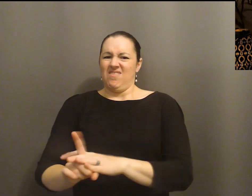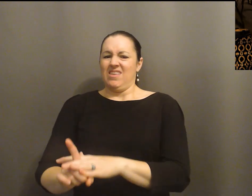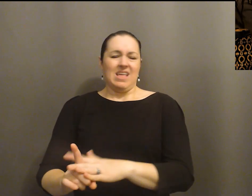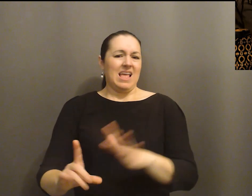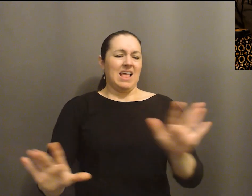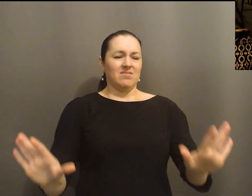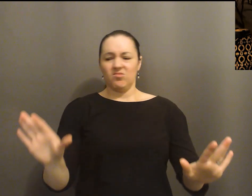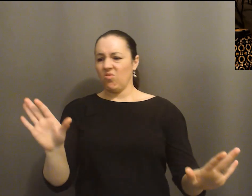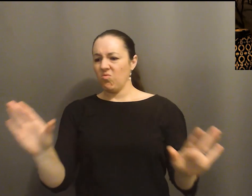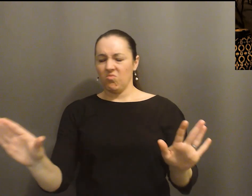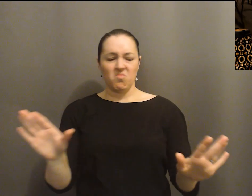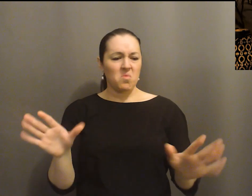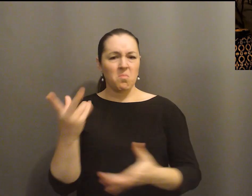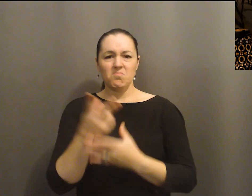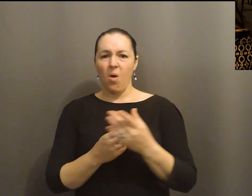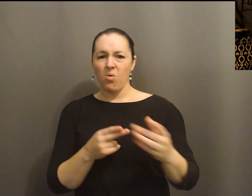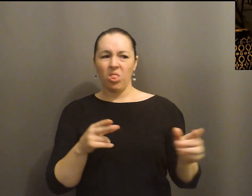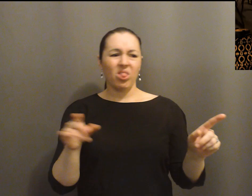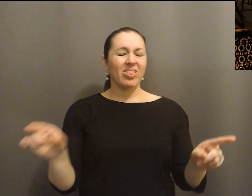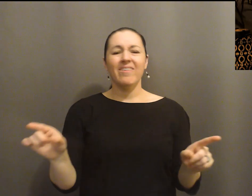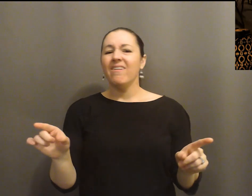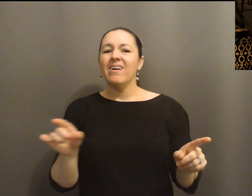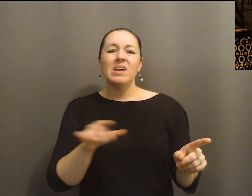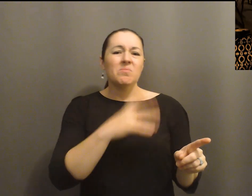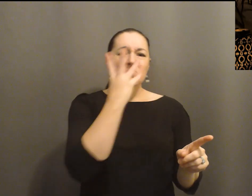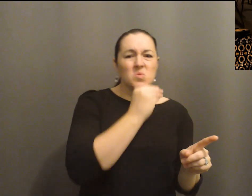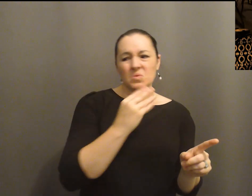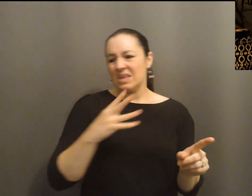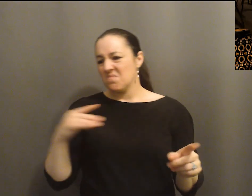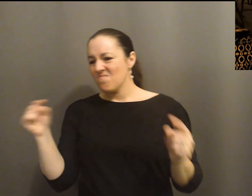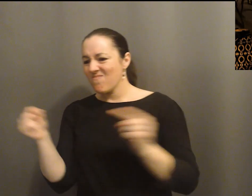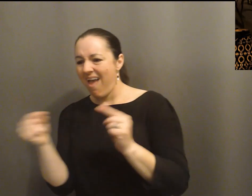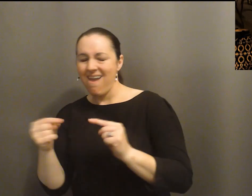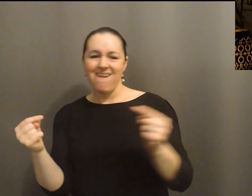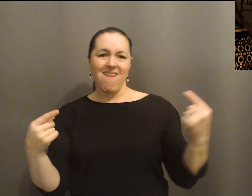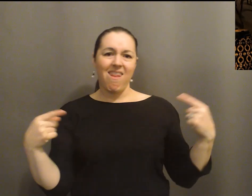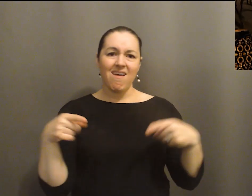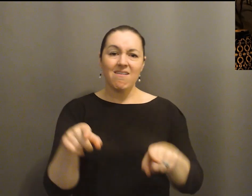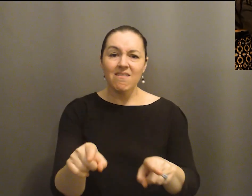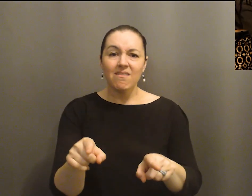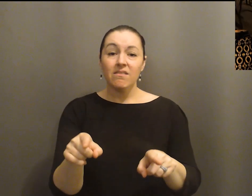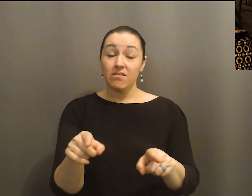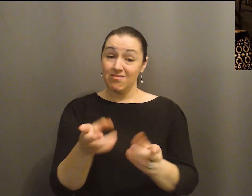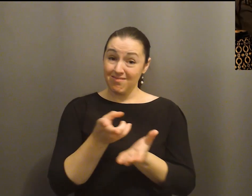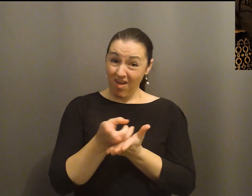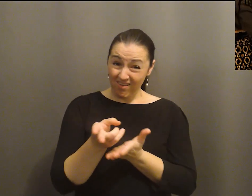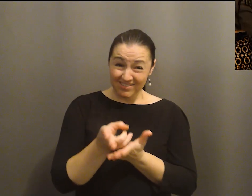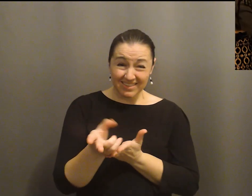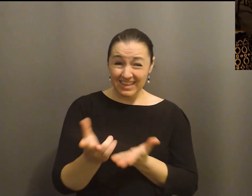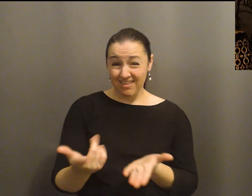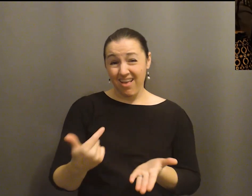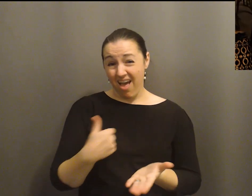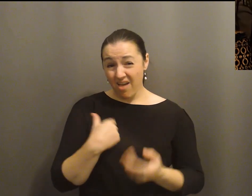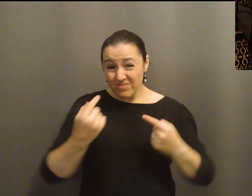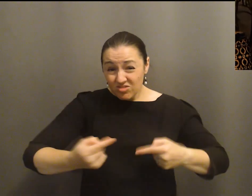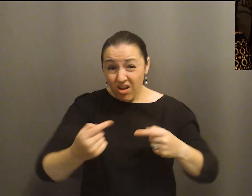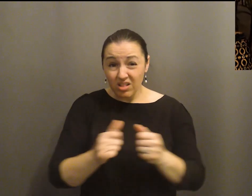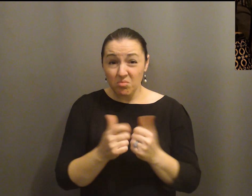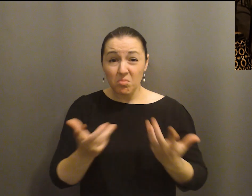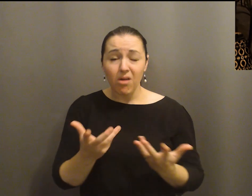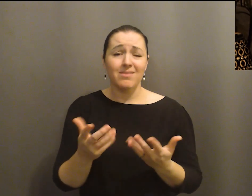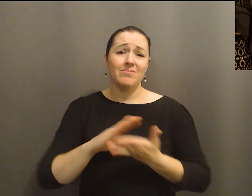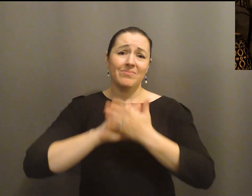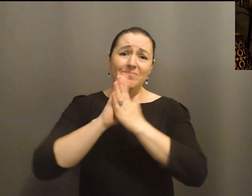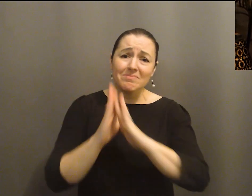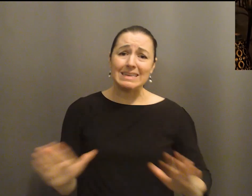two universes Of pain and beauty Are traveling together And honestly I've been wrestling with peace